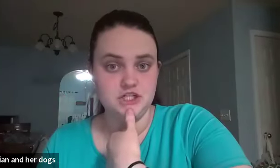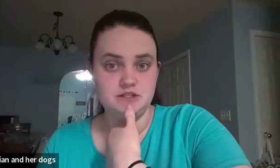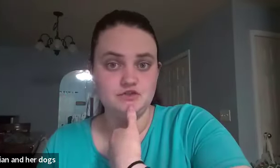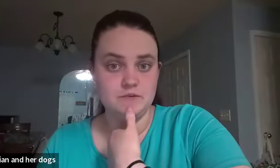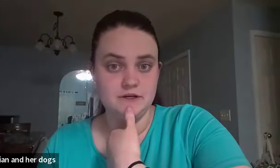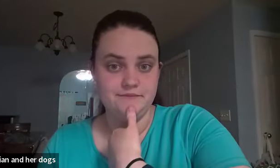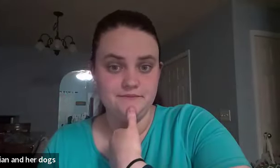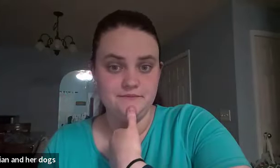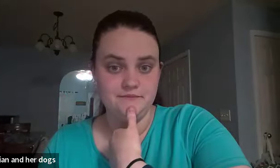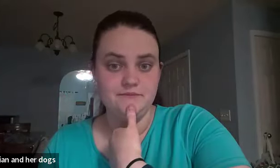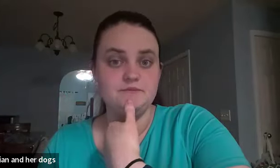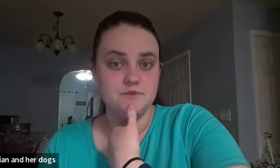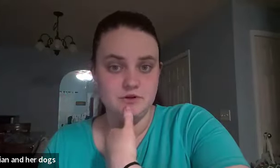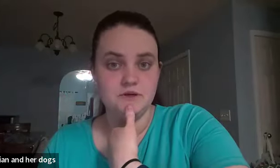chin. Strawberry. Strawberry.